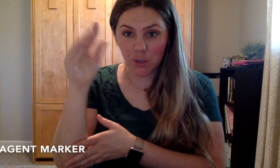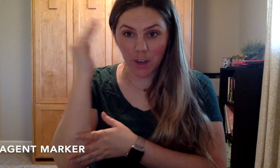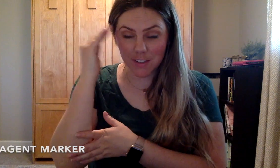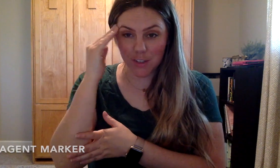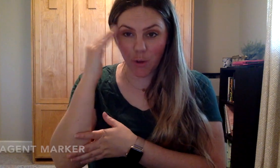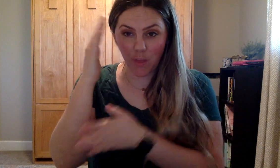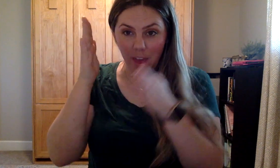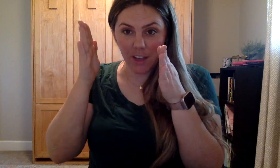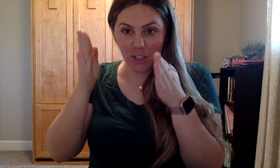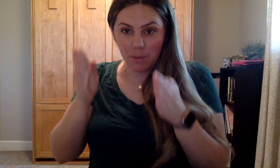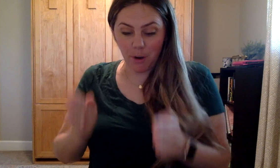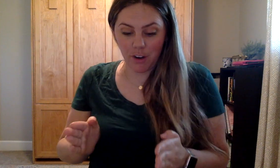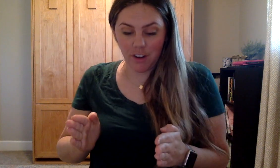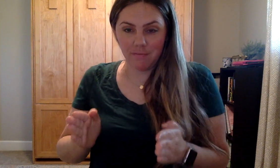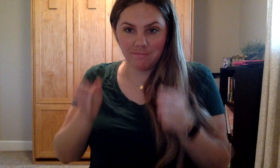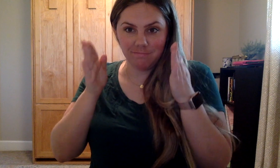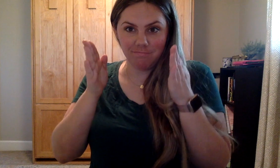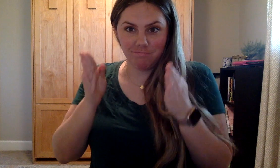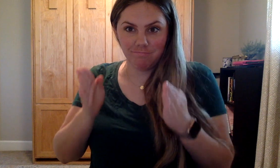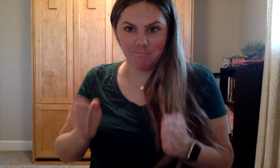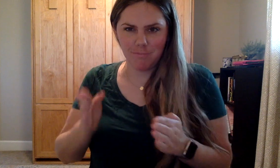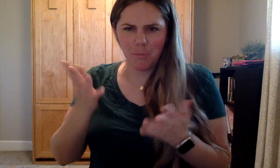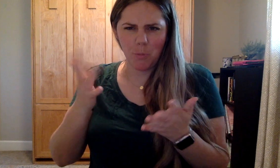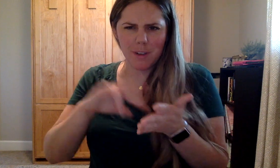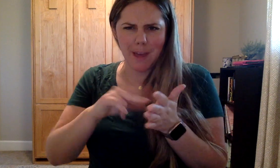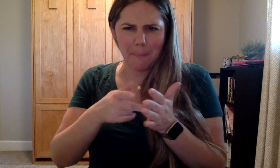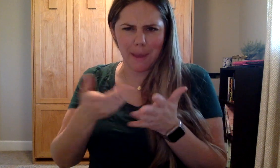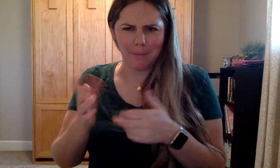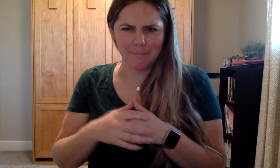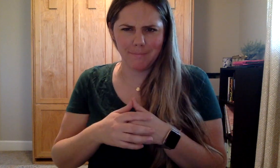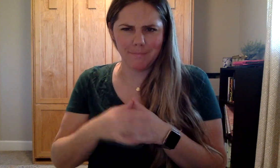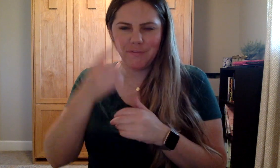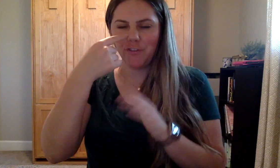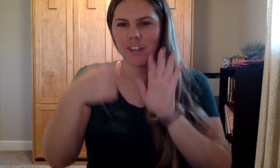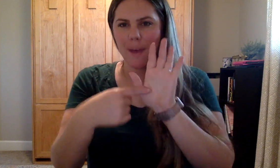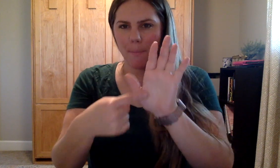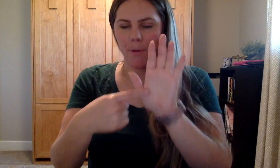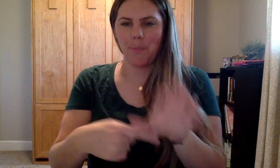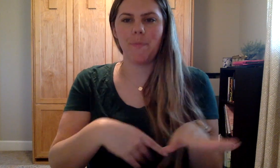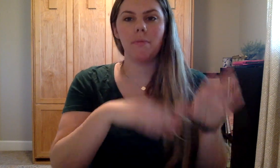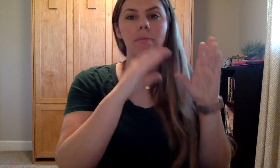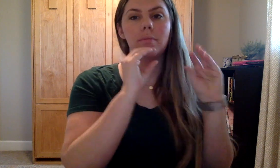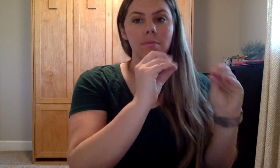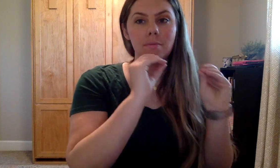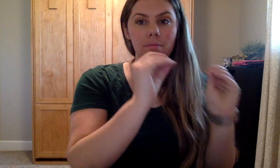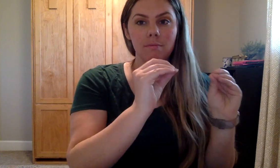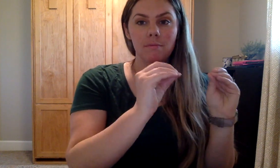Do you guys know the agent marker? What does that mean? For example,